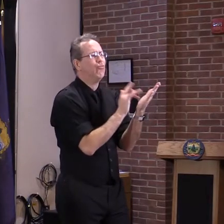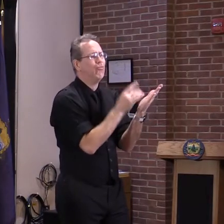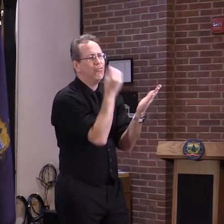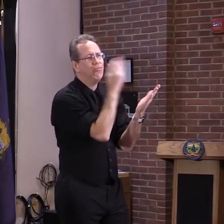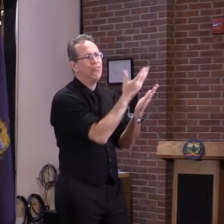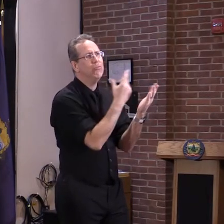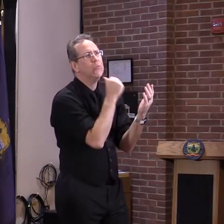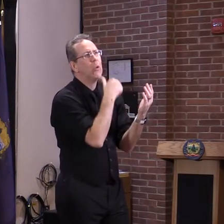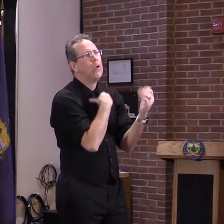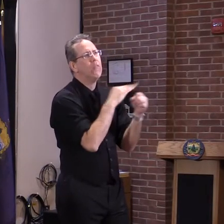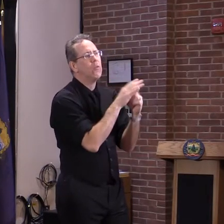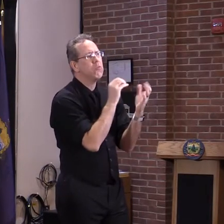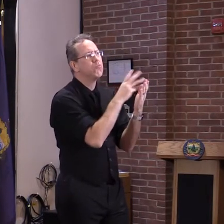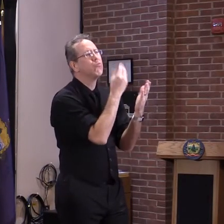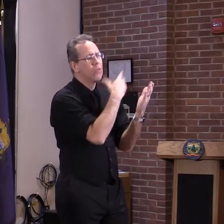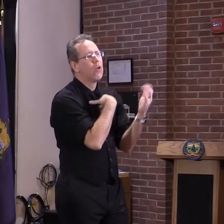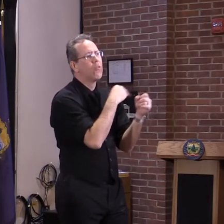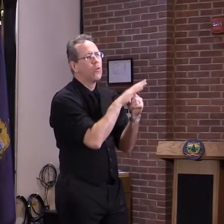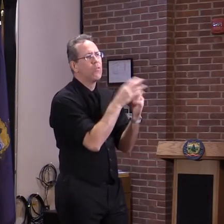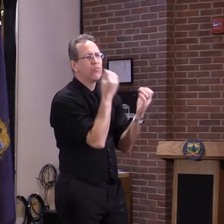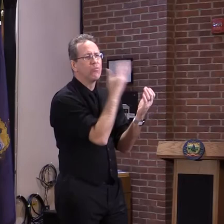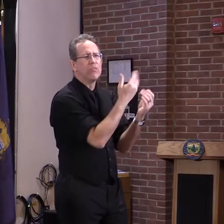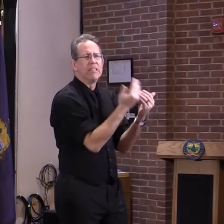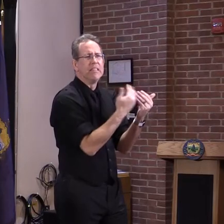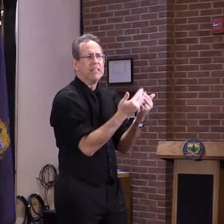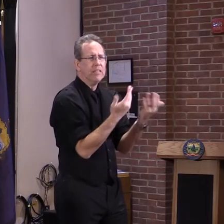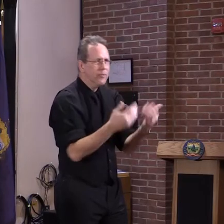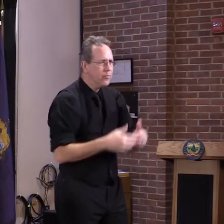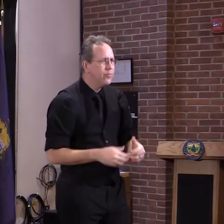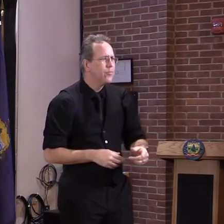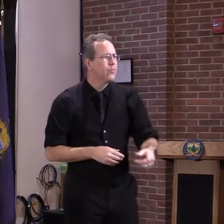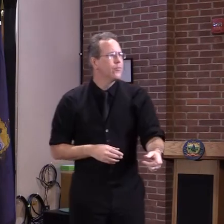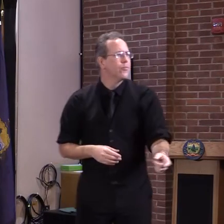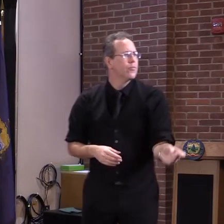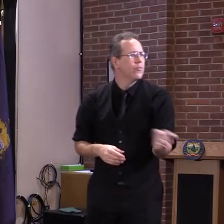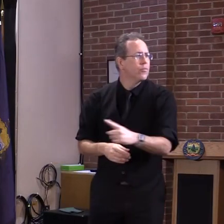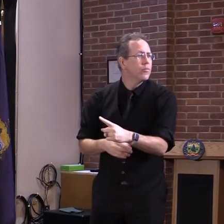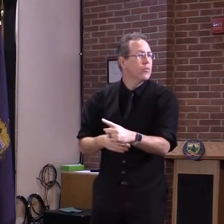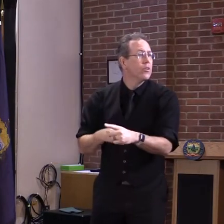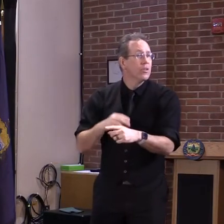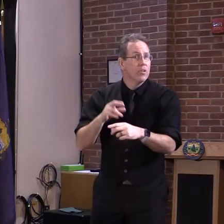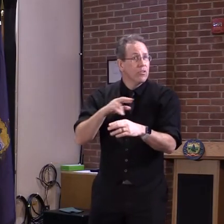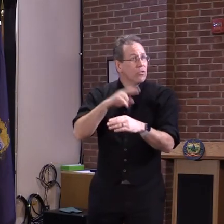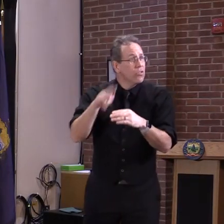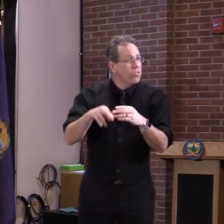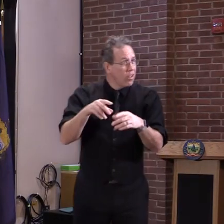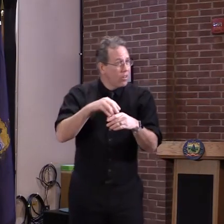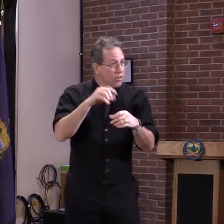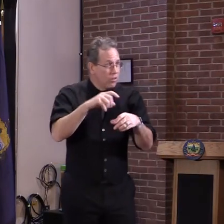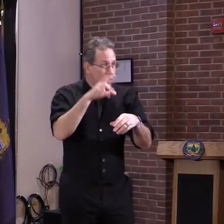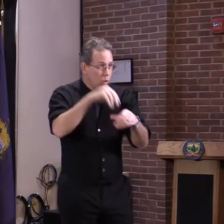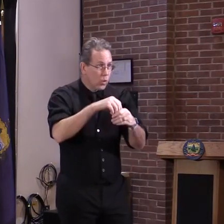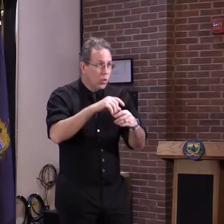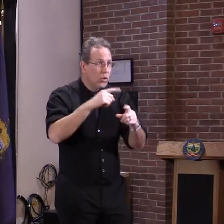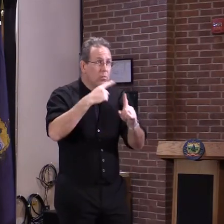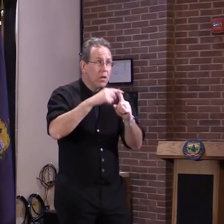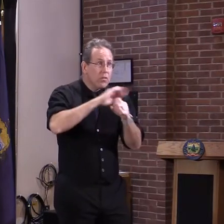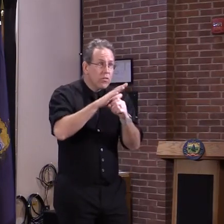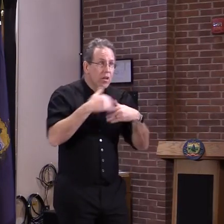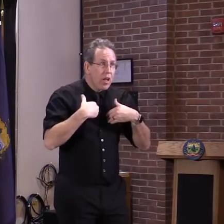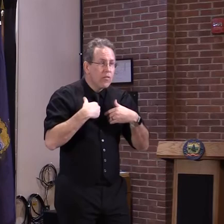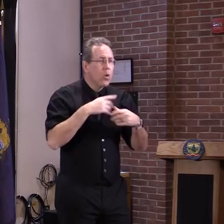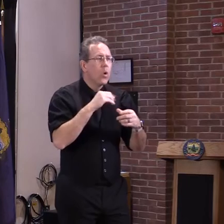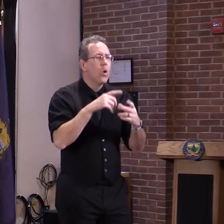Do those results get incorporated into the positivity rate that the health department reports, or is that exclusively for